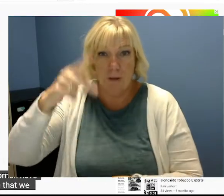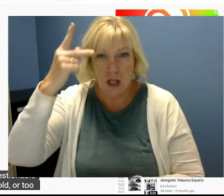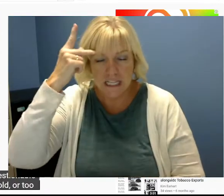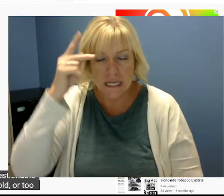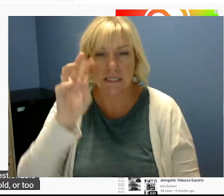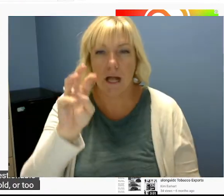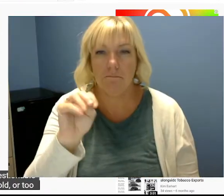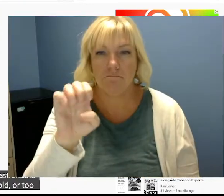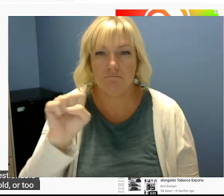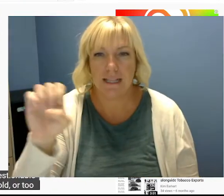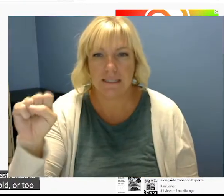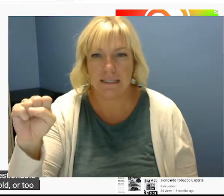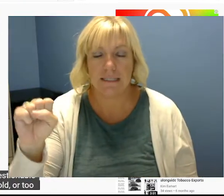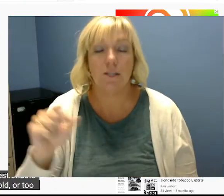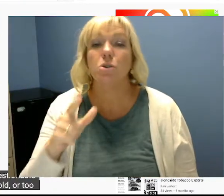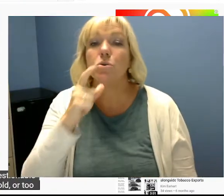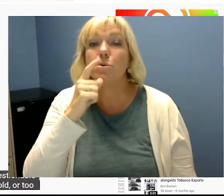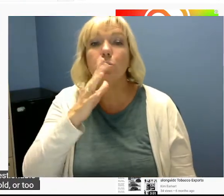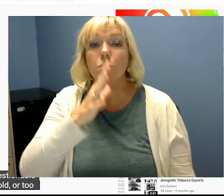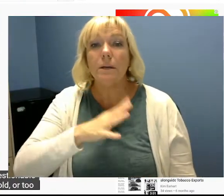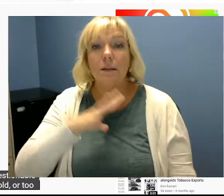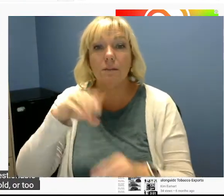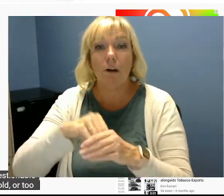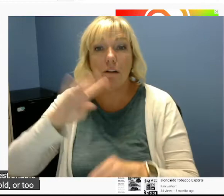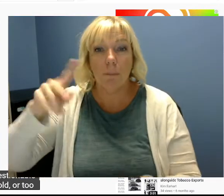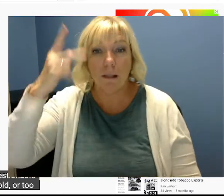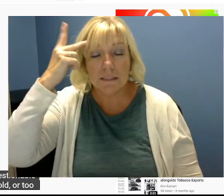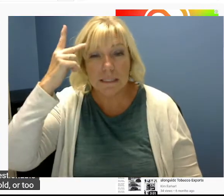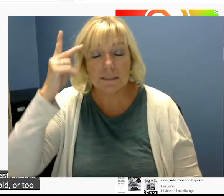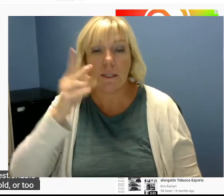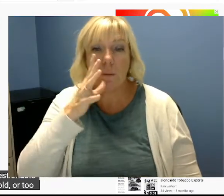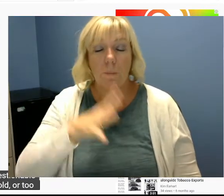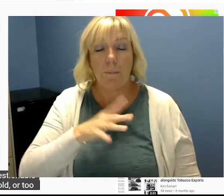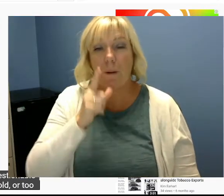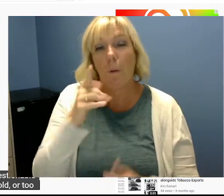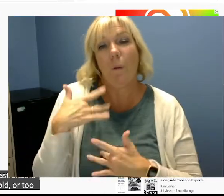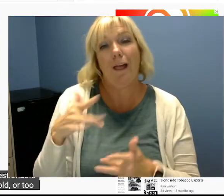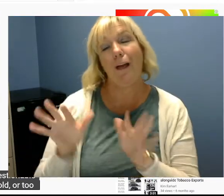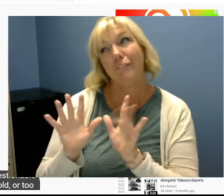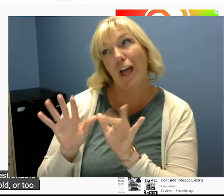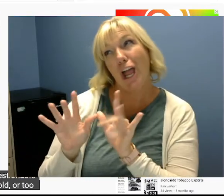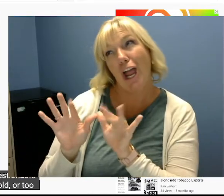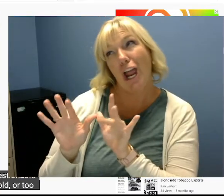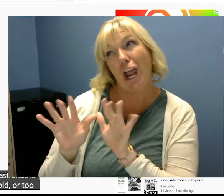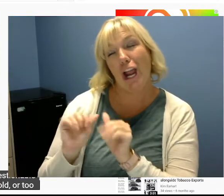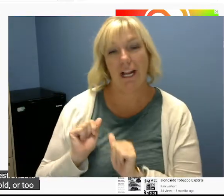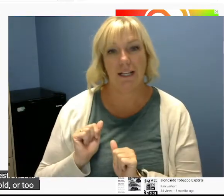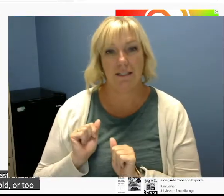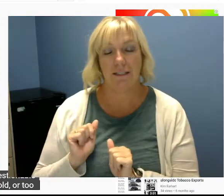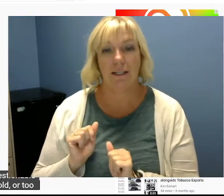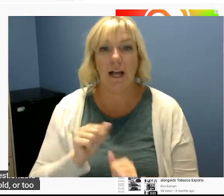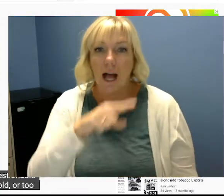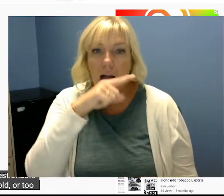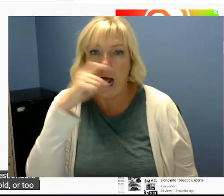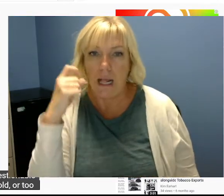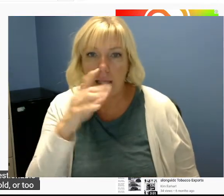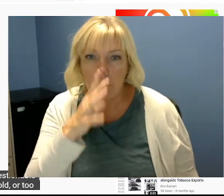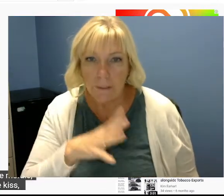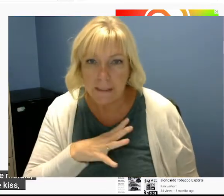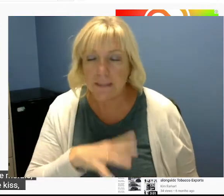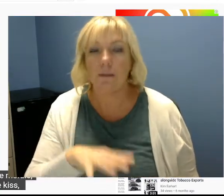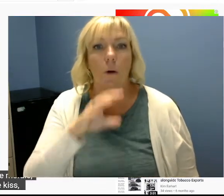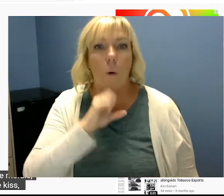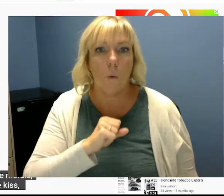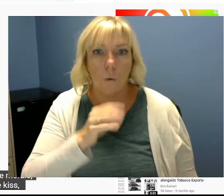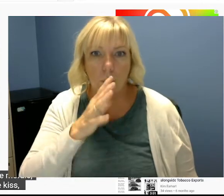women that would get involved in politics are women of questionable morals, women who are too ugly or too old or